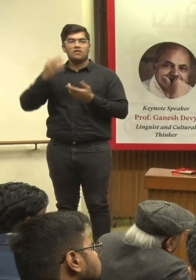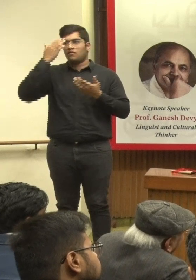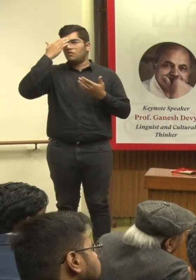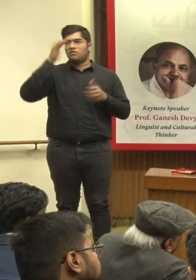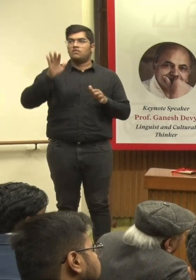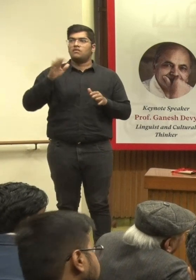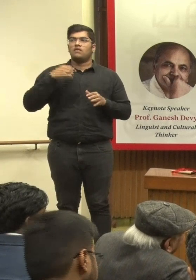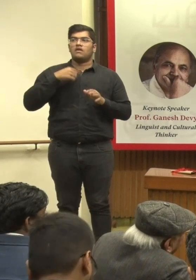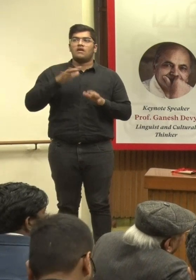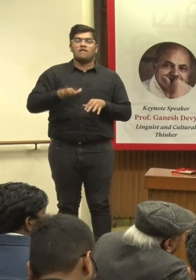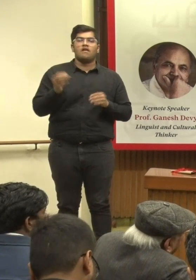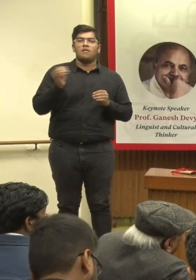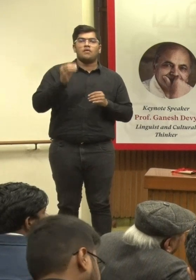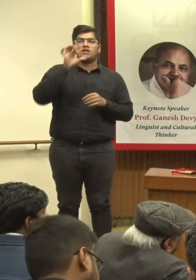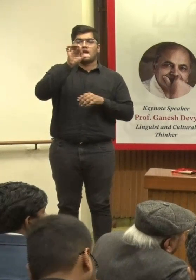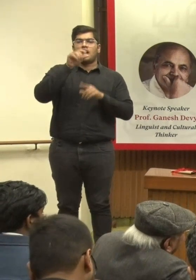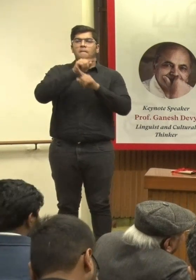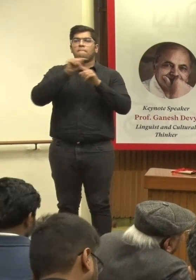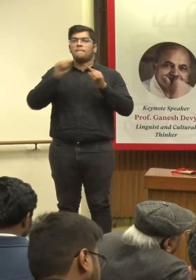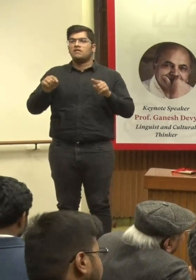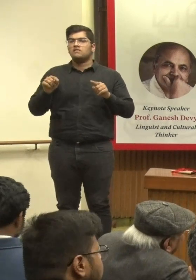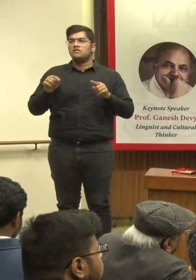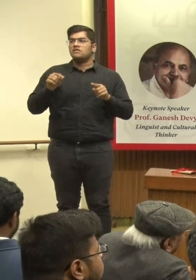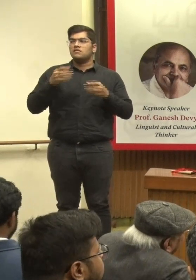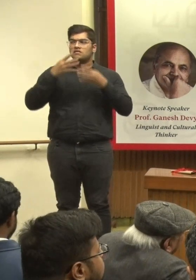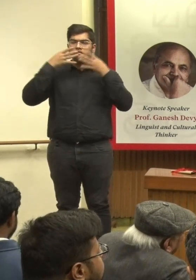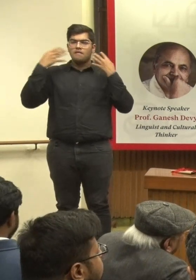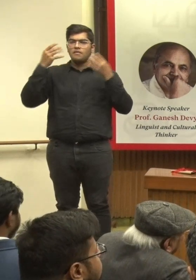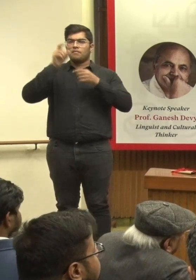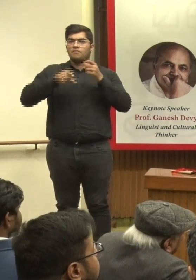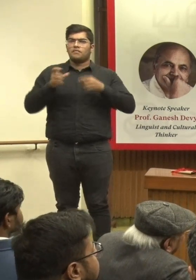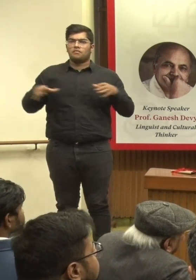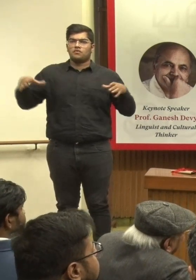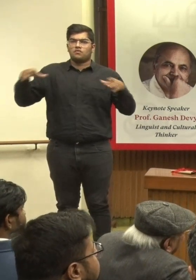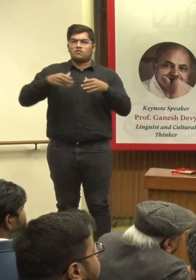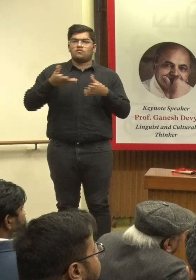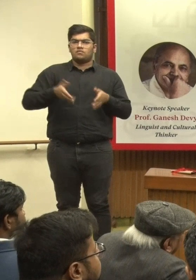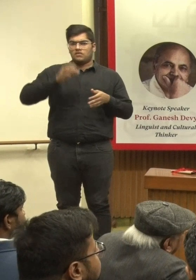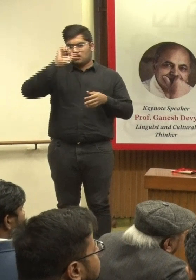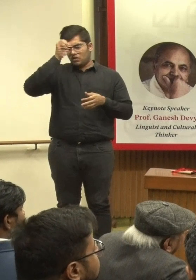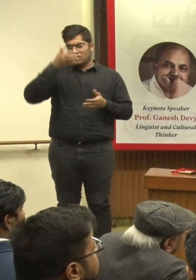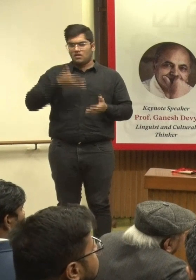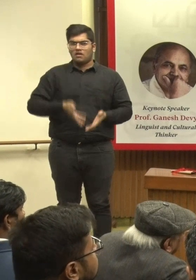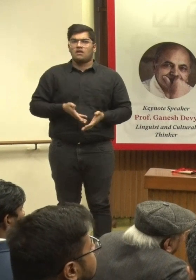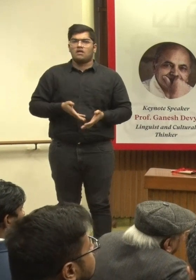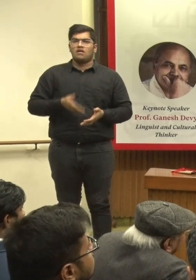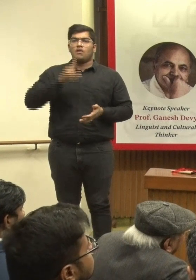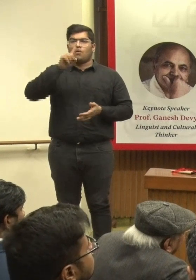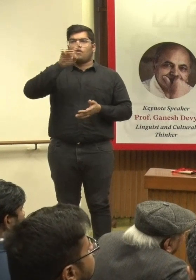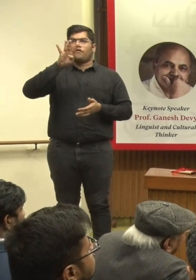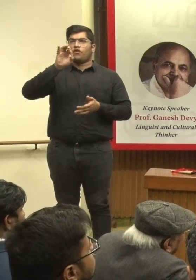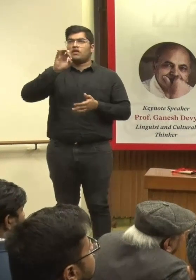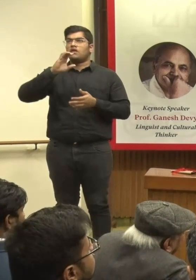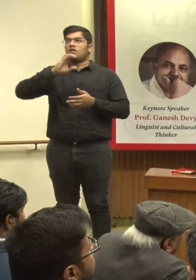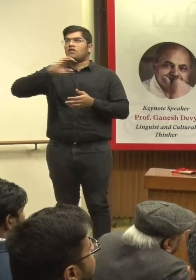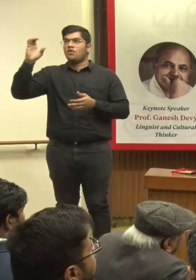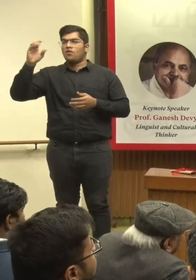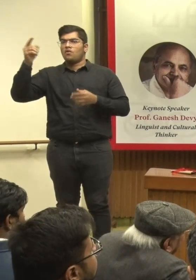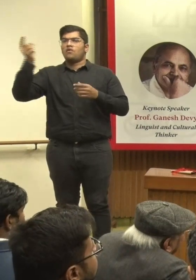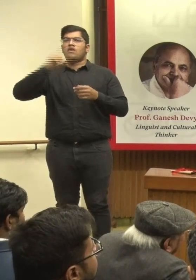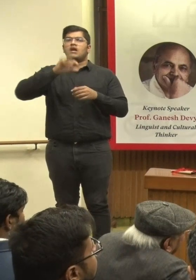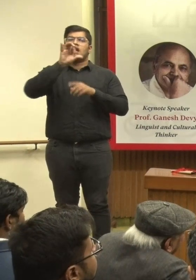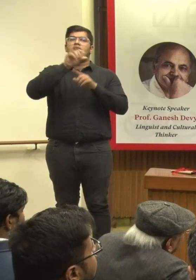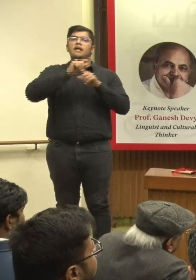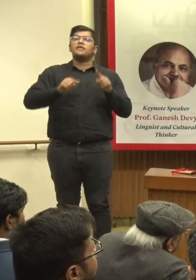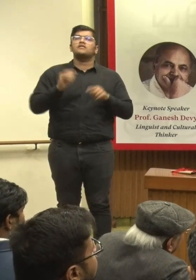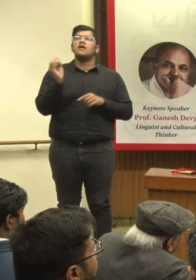have 9% tribal population in the country. 9% of 140 crores is roughly 13